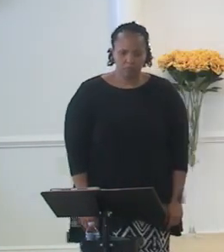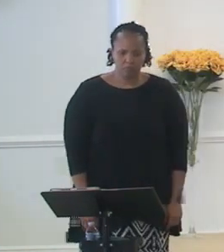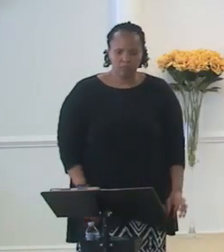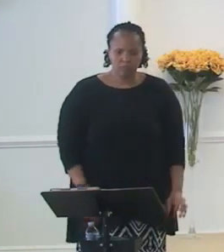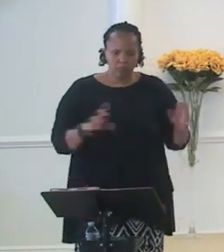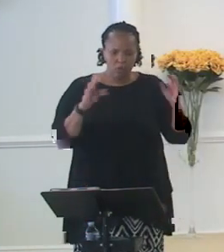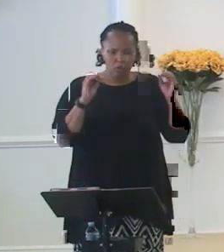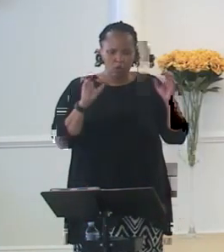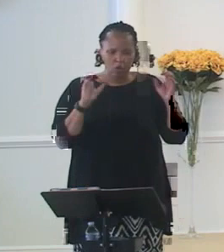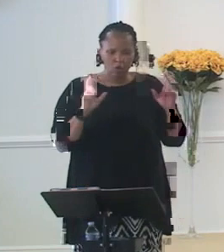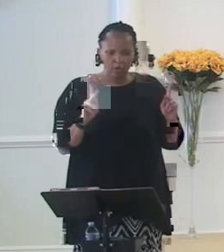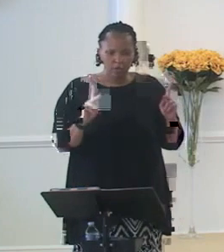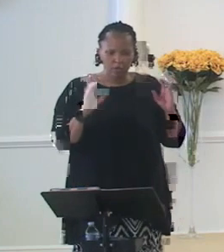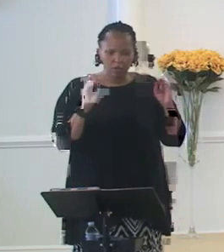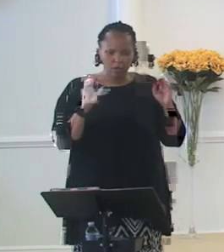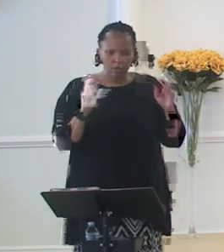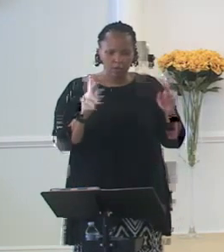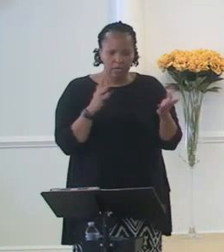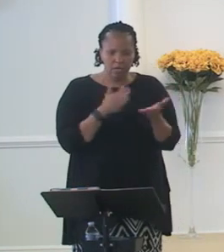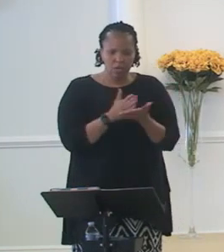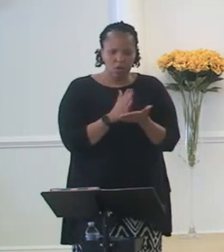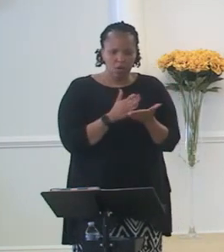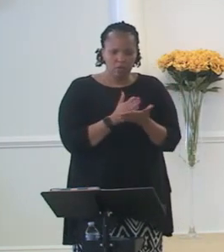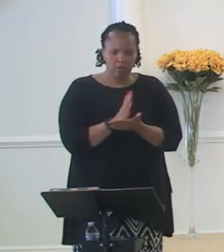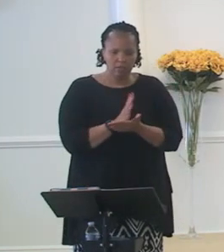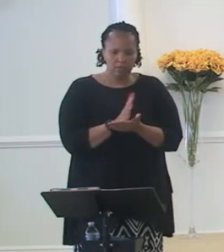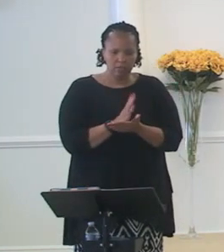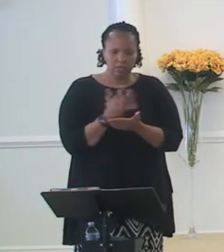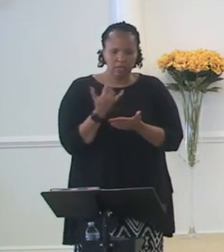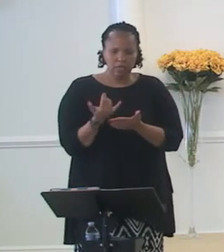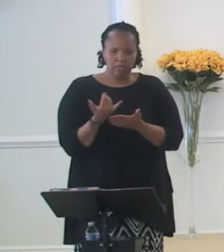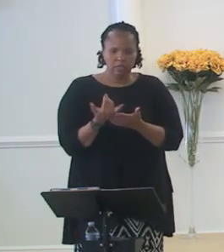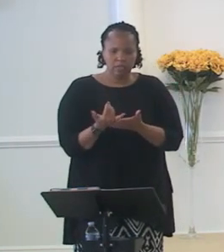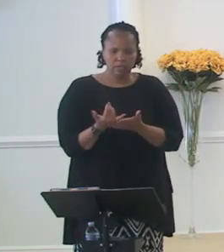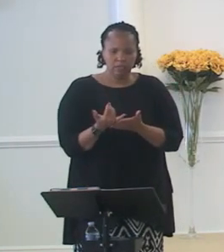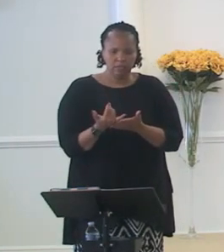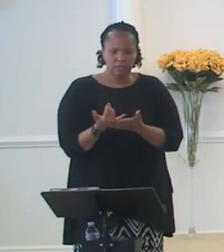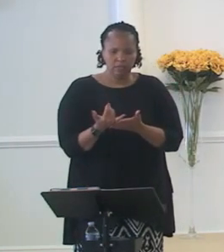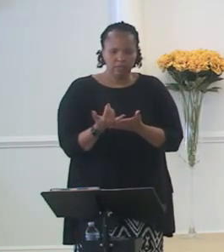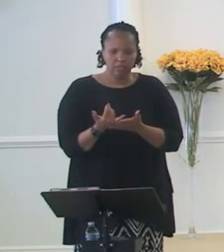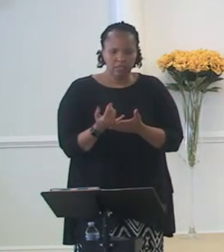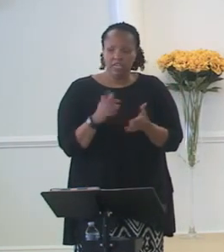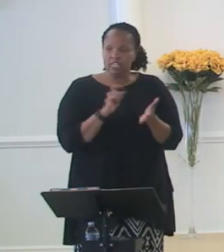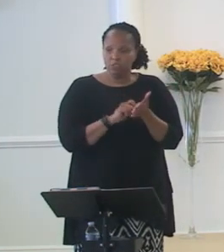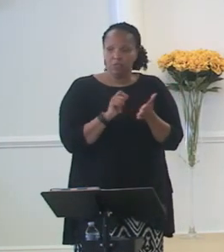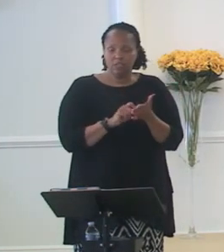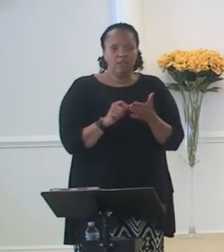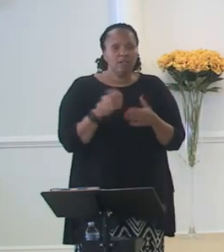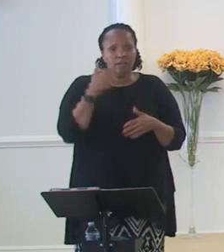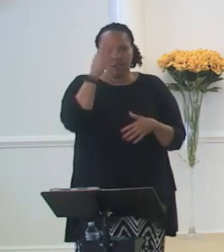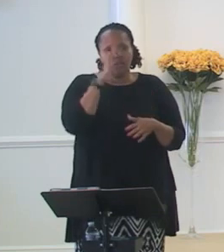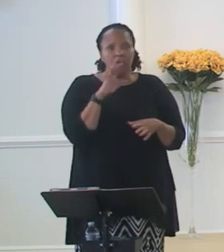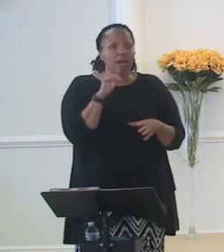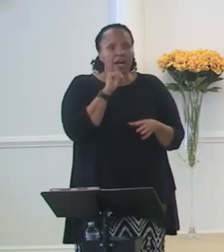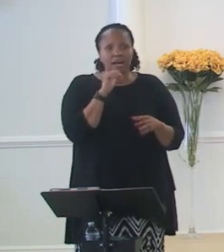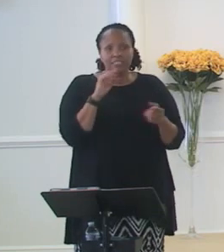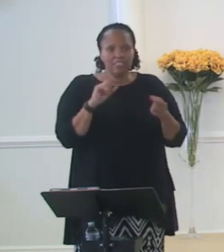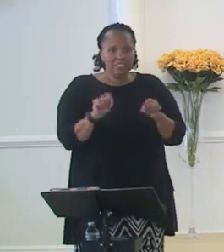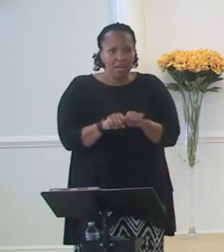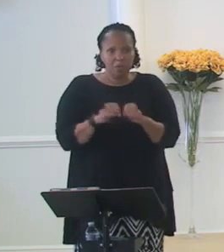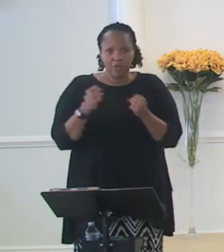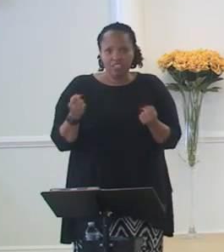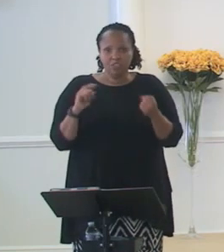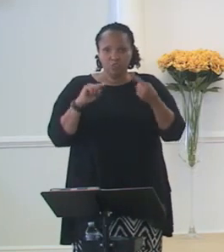Okay. All right. Now, did you write it down? God isn't breaking to shadow, but breaking to make whole.